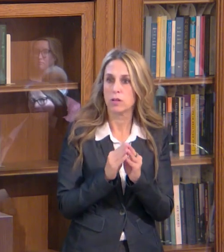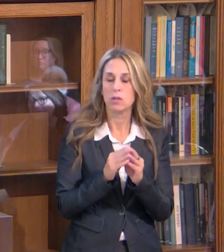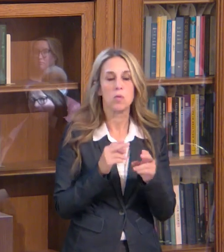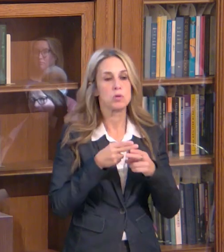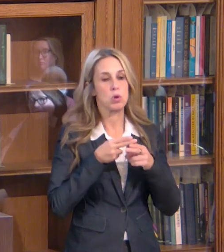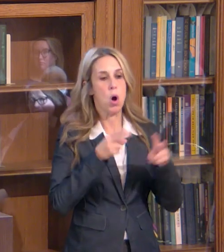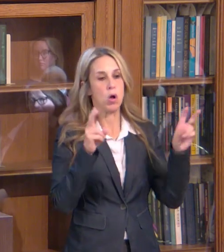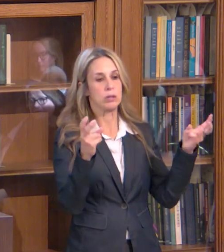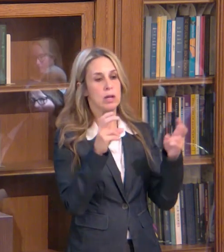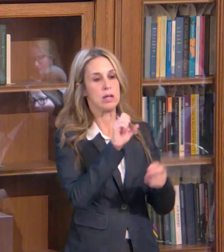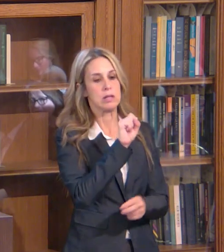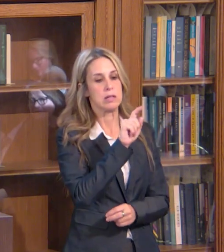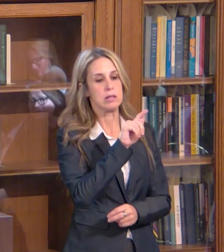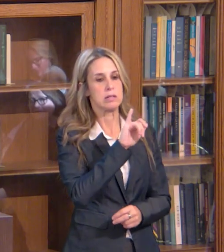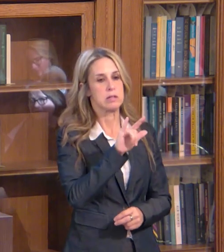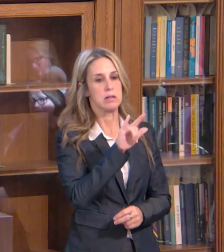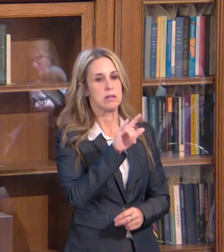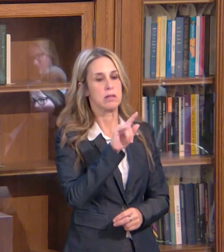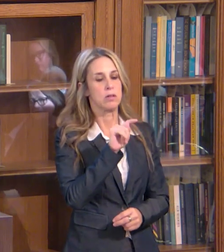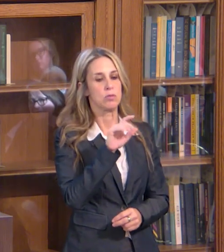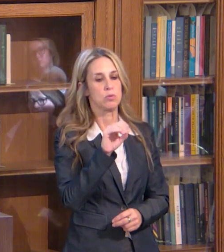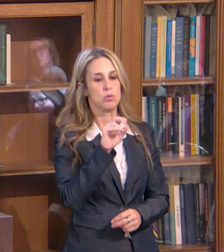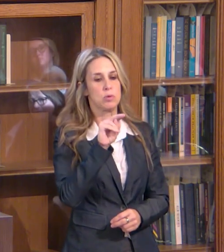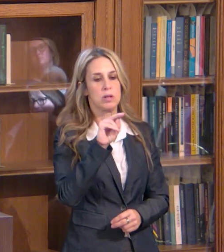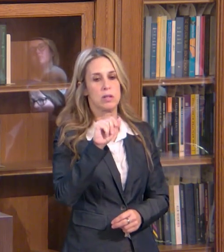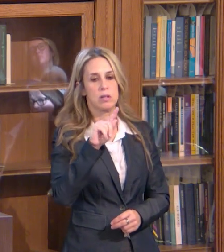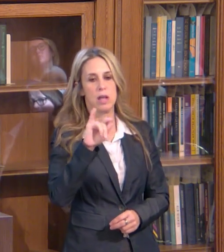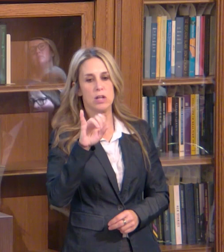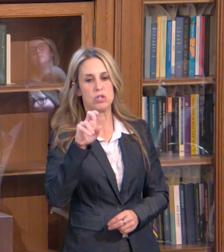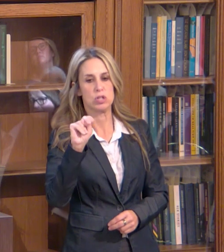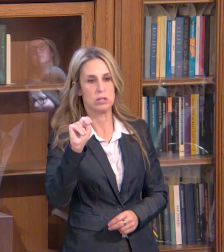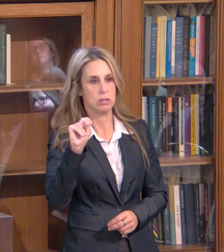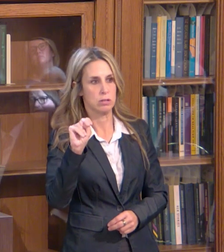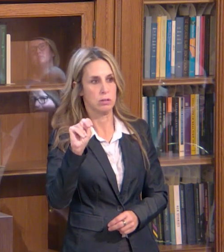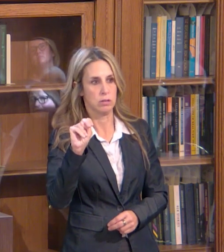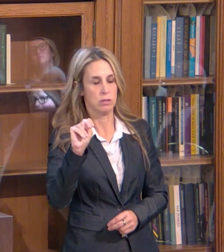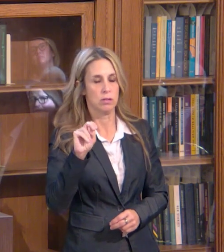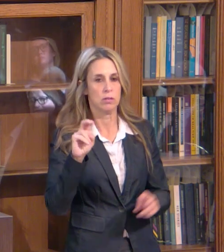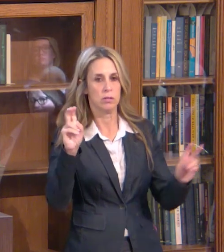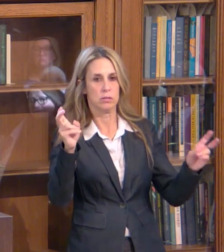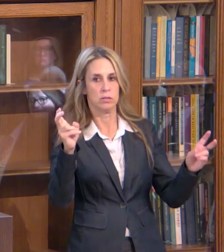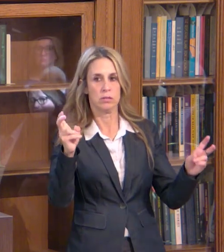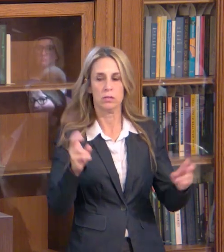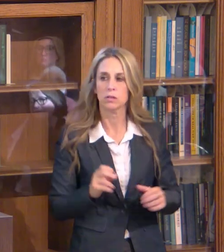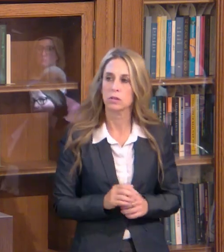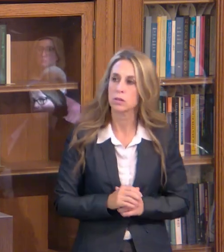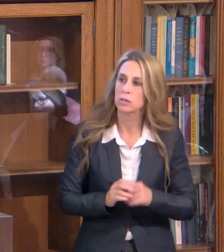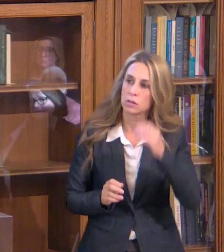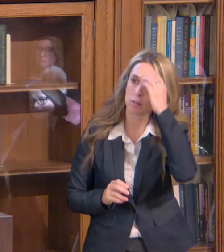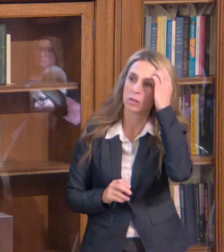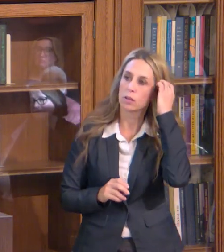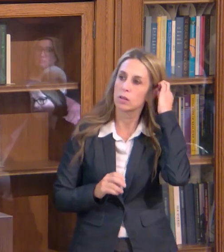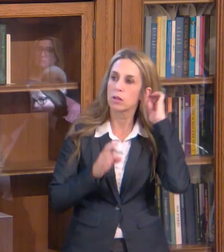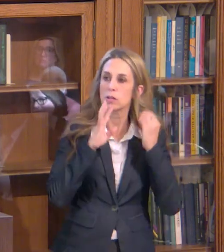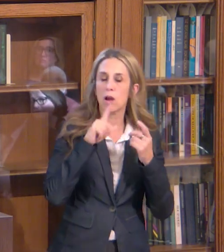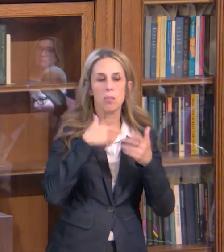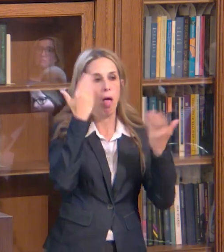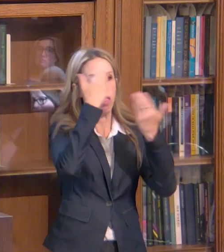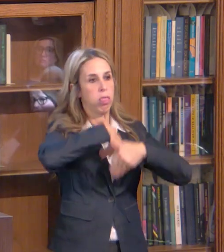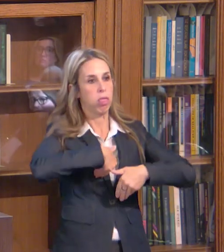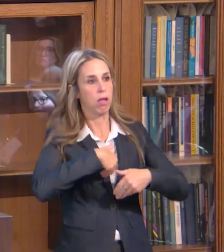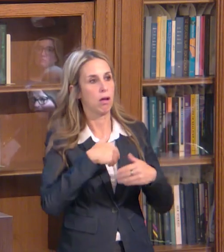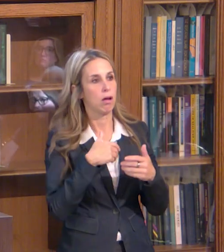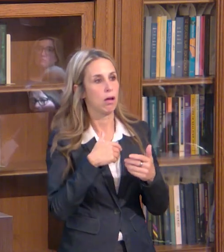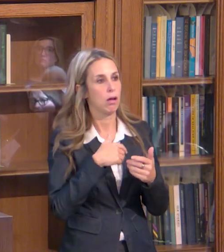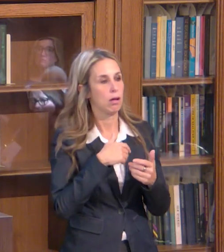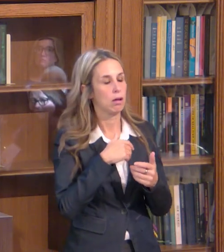Ste two Nations the Ste two Nations the resilience of the color line uh